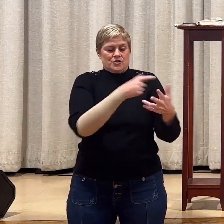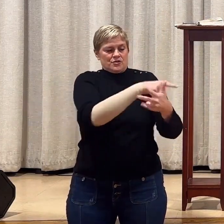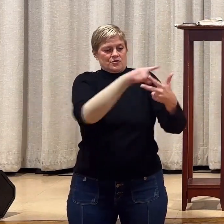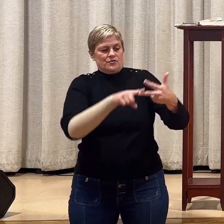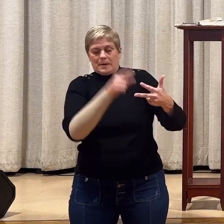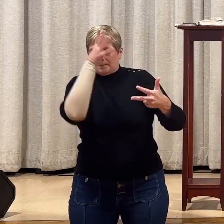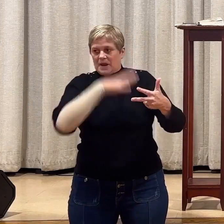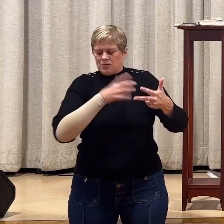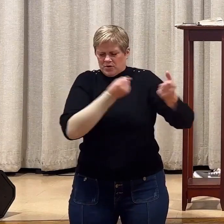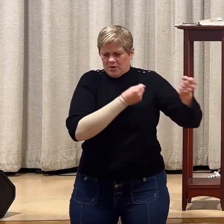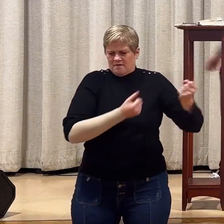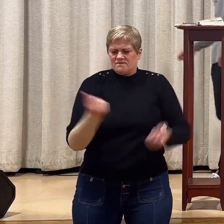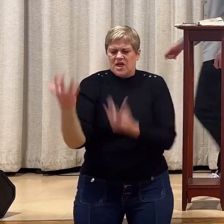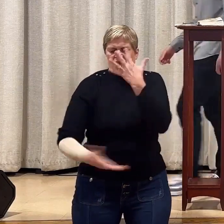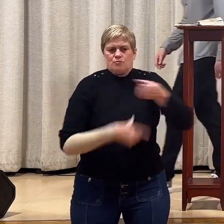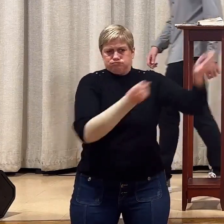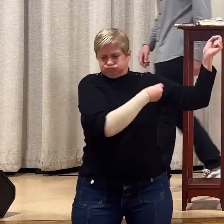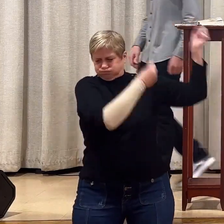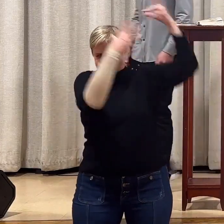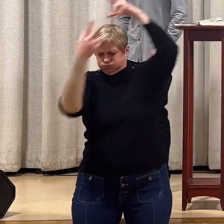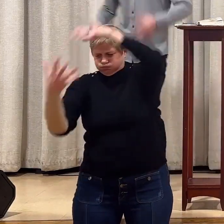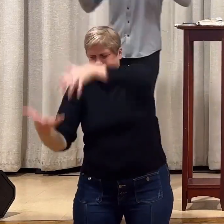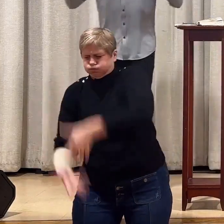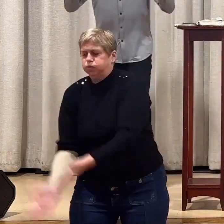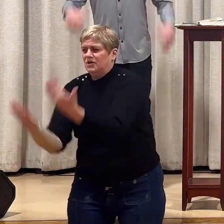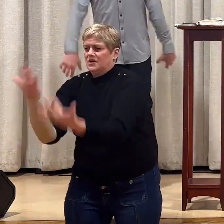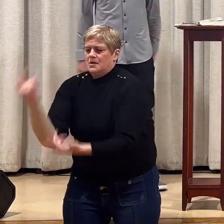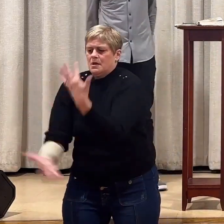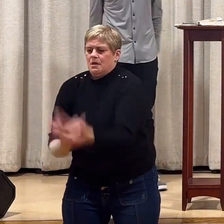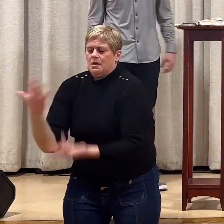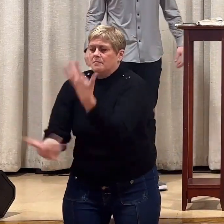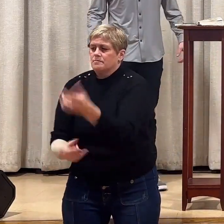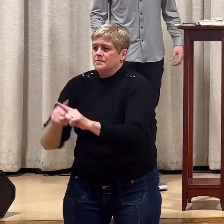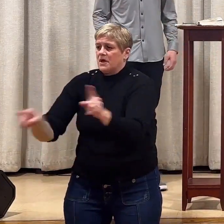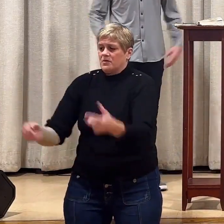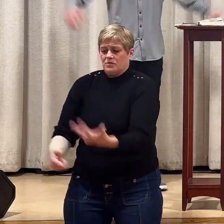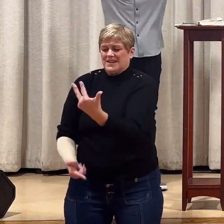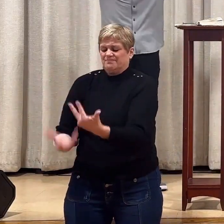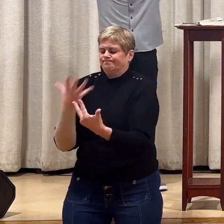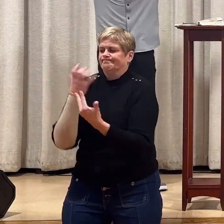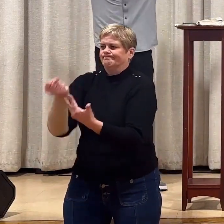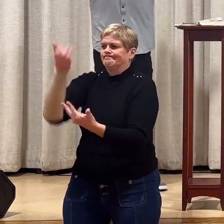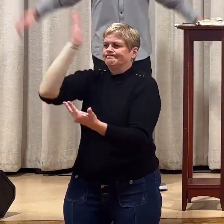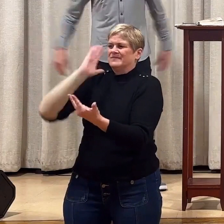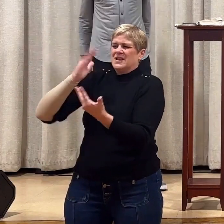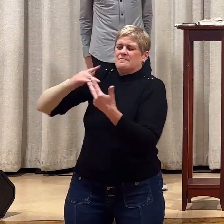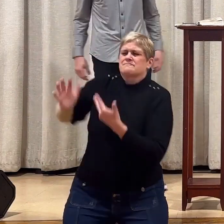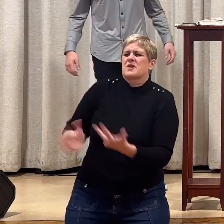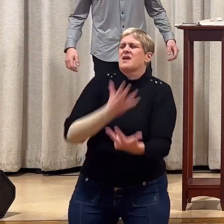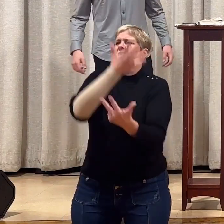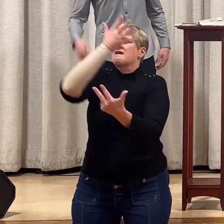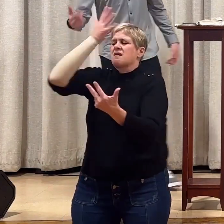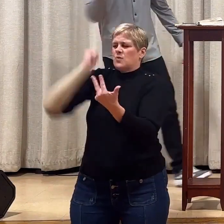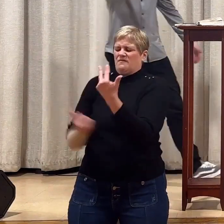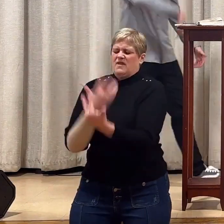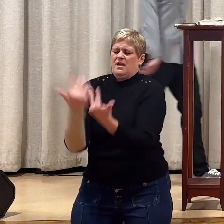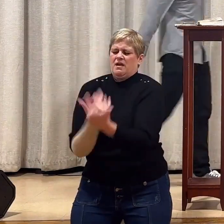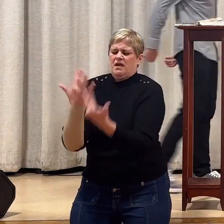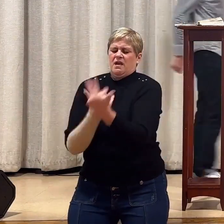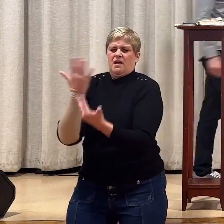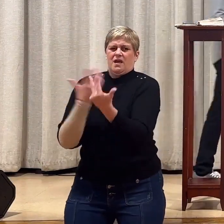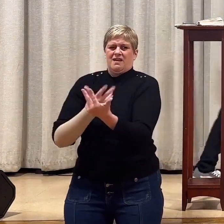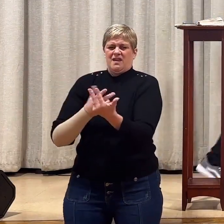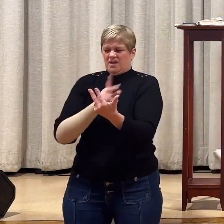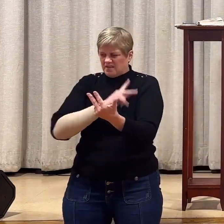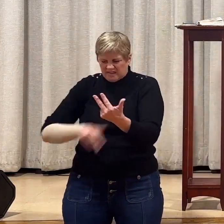Abednego were thrown into that fire, and they trusted God, and they praised the Lord. And King